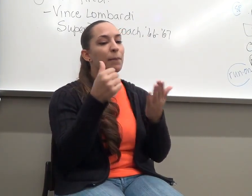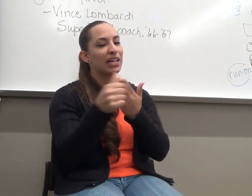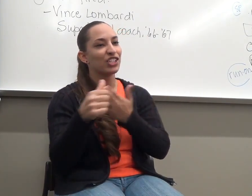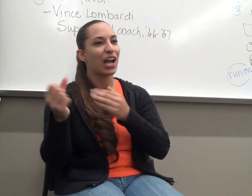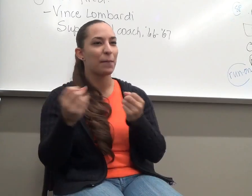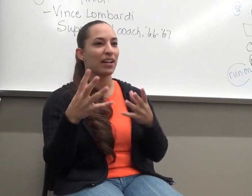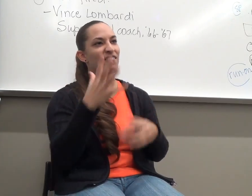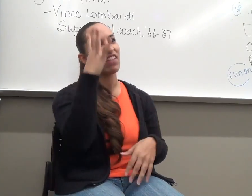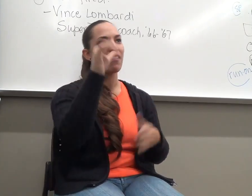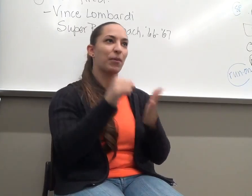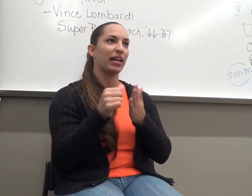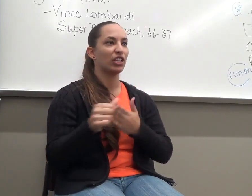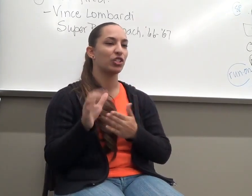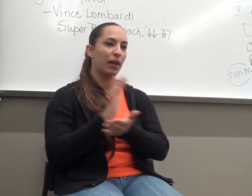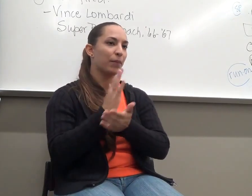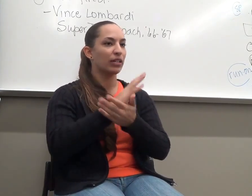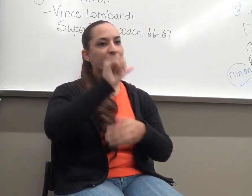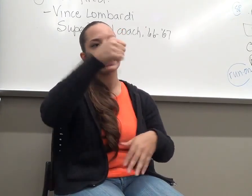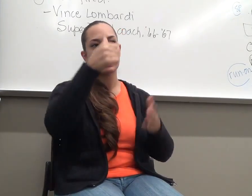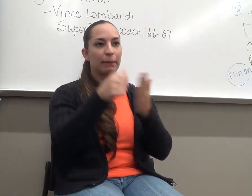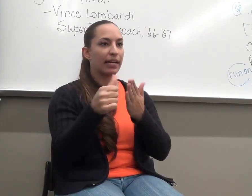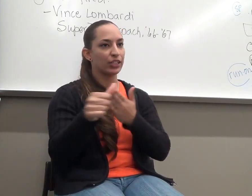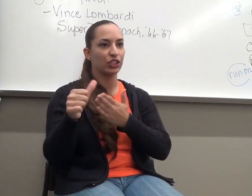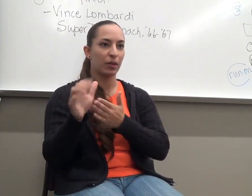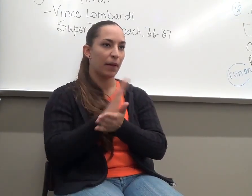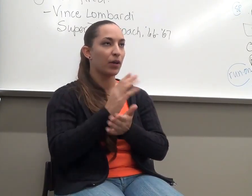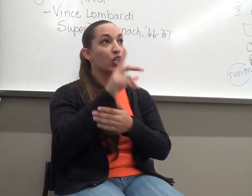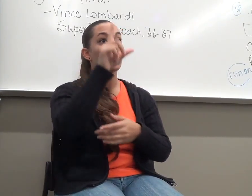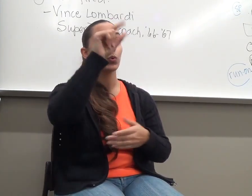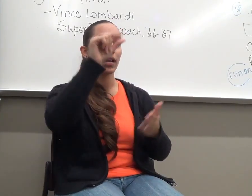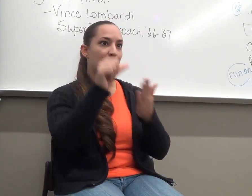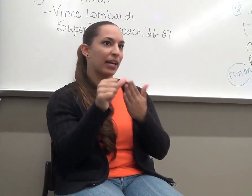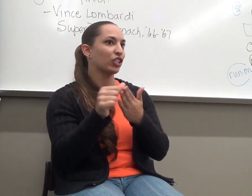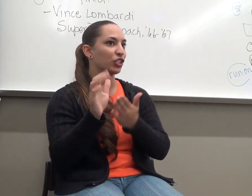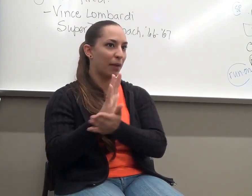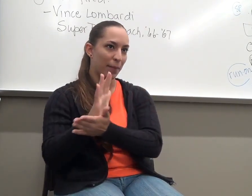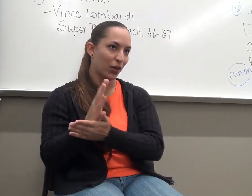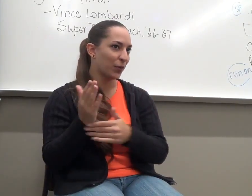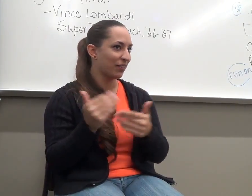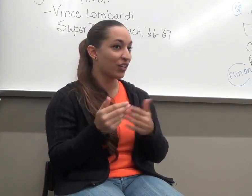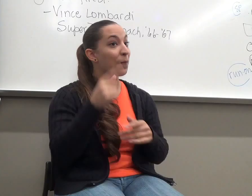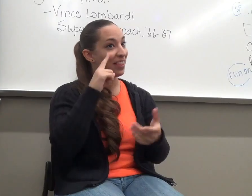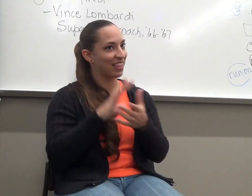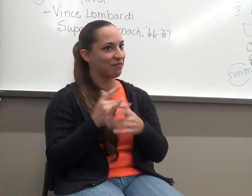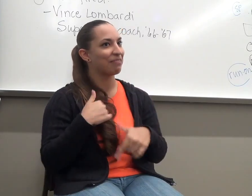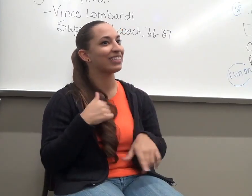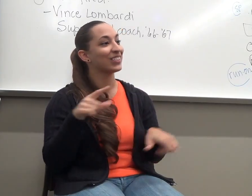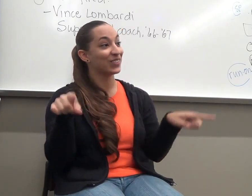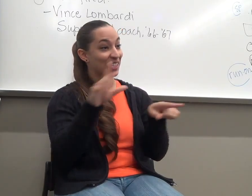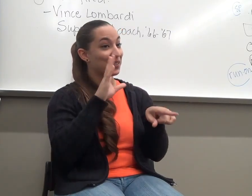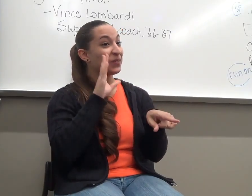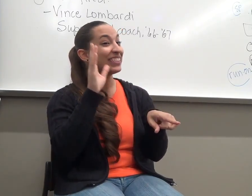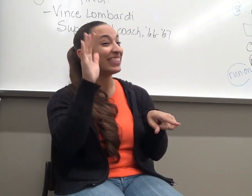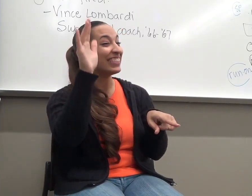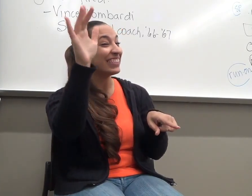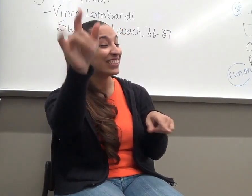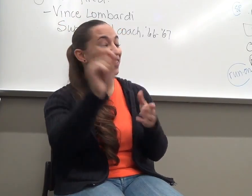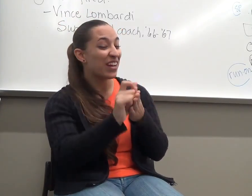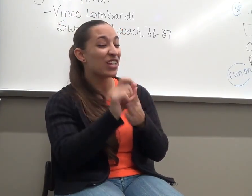a 5-page paper, write a 10-page paper, write a 20-page paper. Believe me, you guys are going to have to write 20-page papers when you get to English